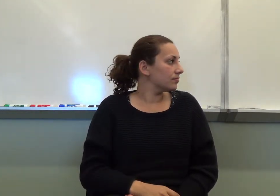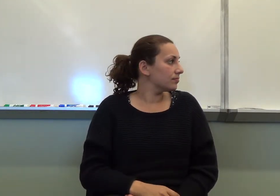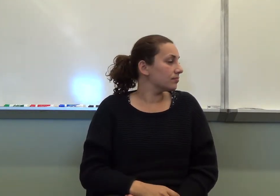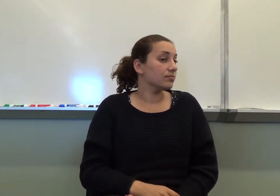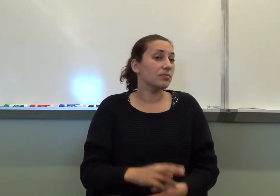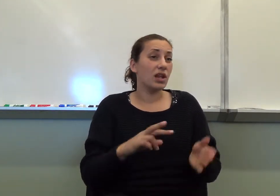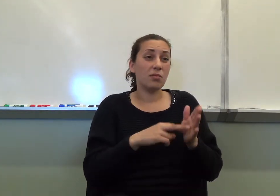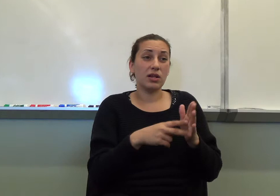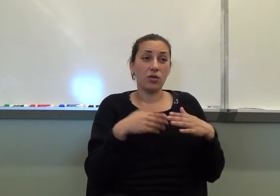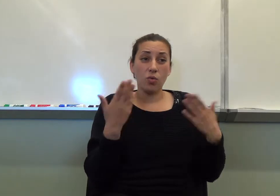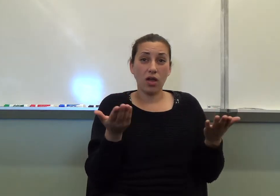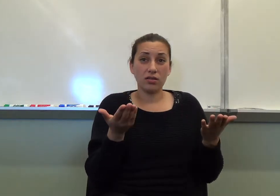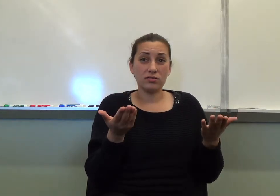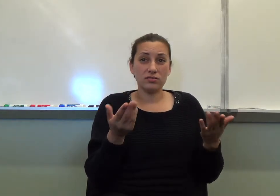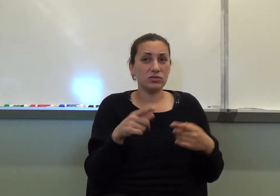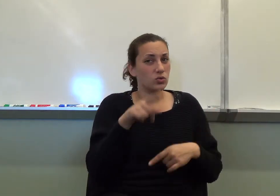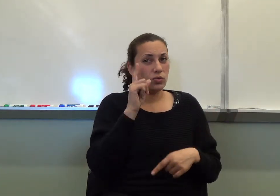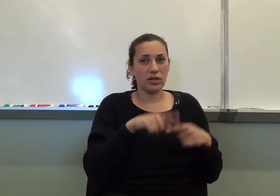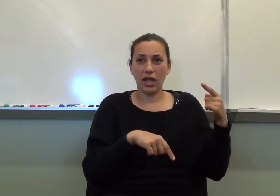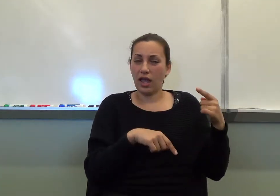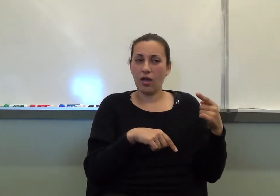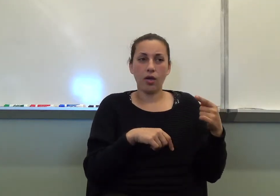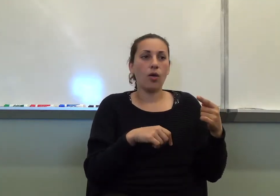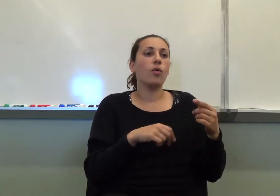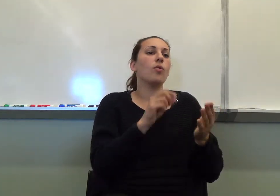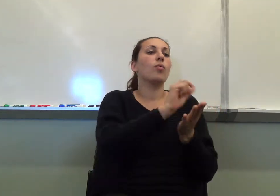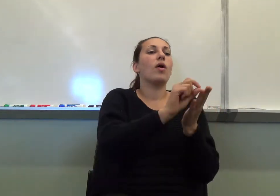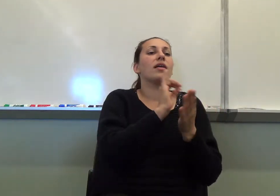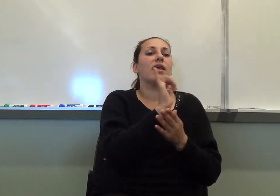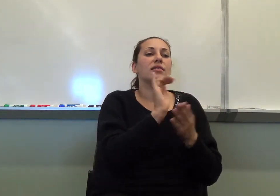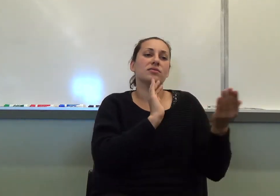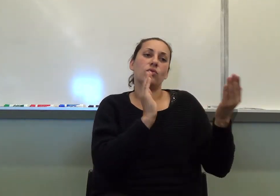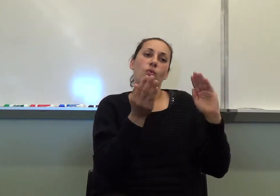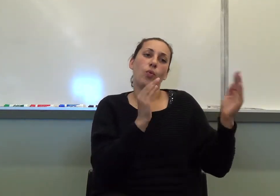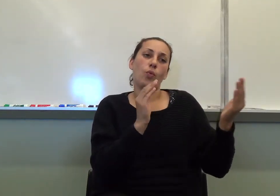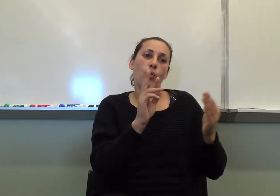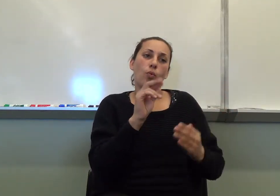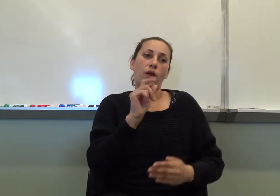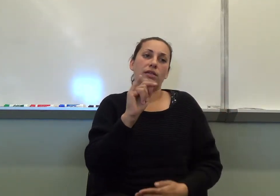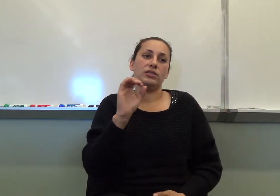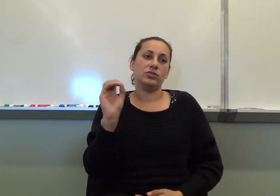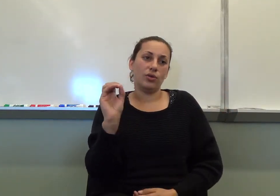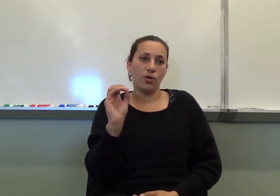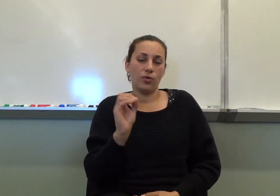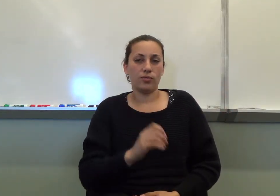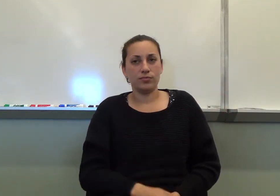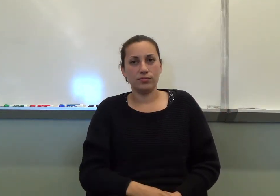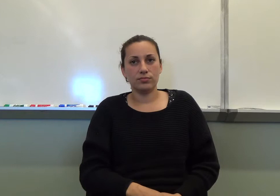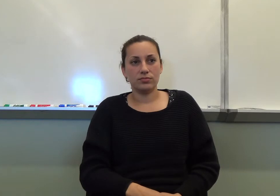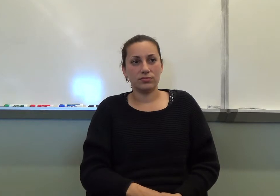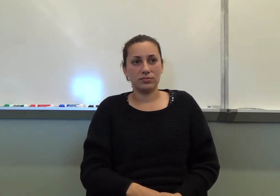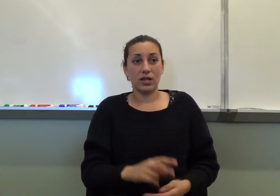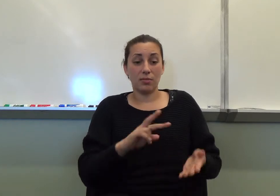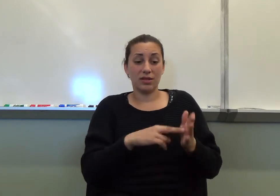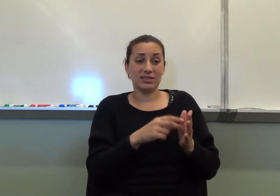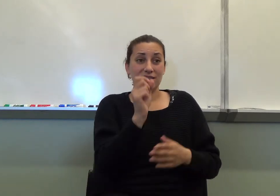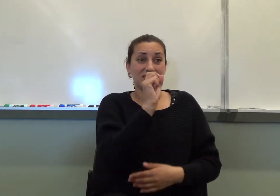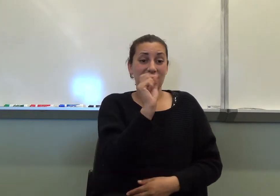Meaning that you can't write it as a ratio of two numbers. And it means the decimal version of it goes on forever. It